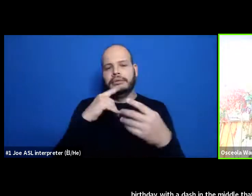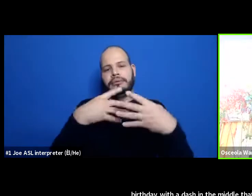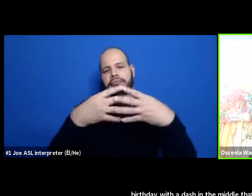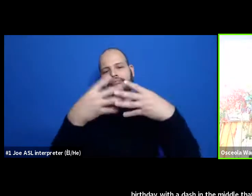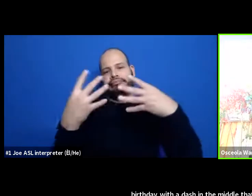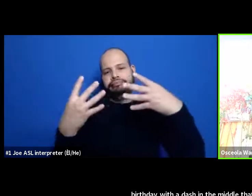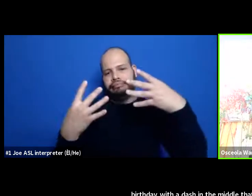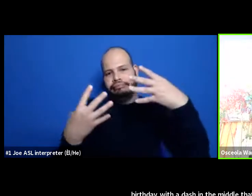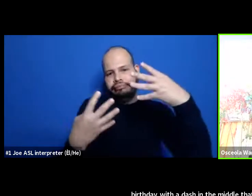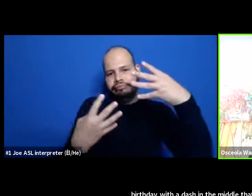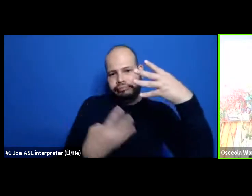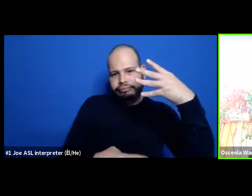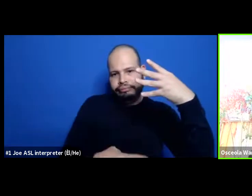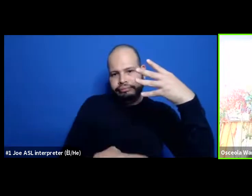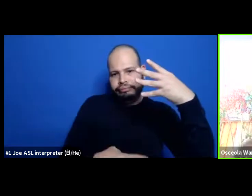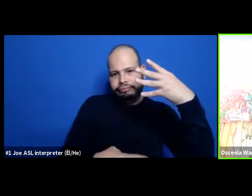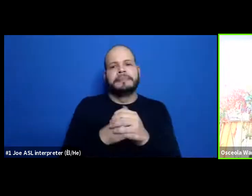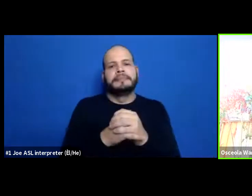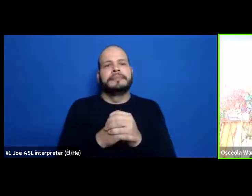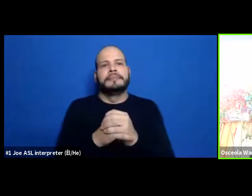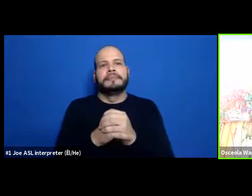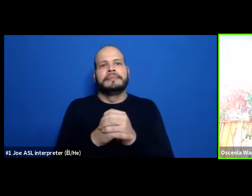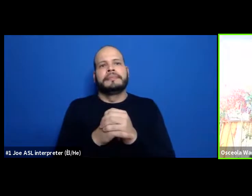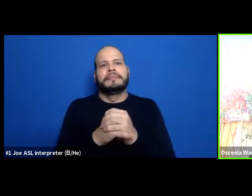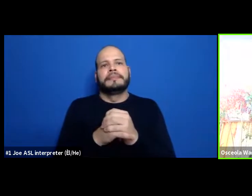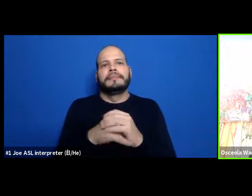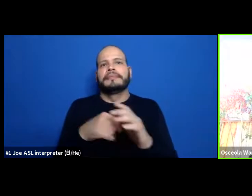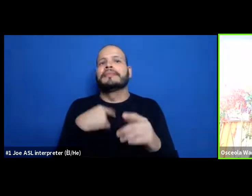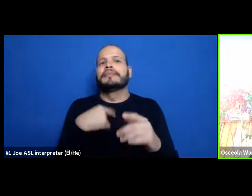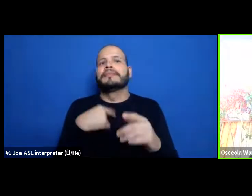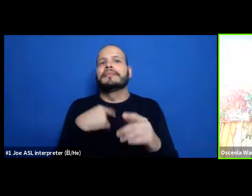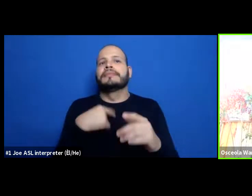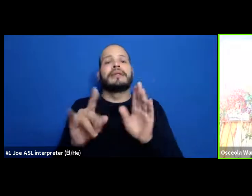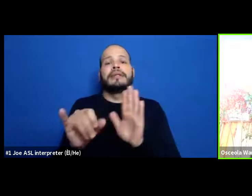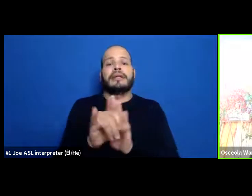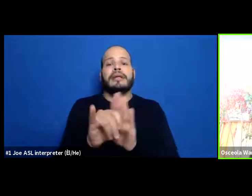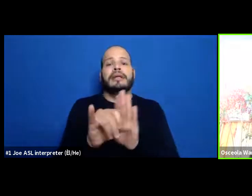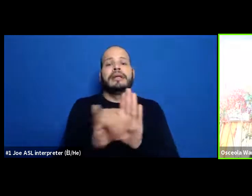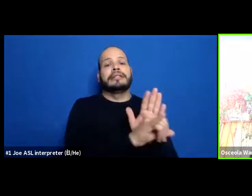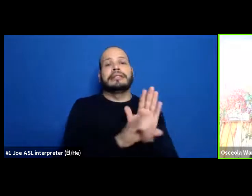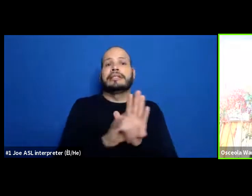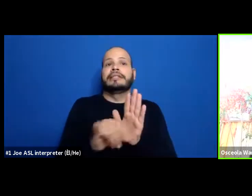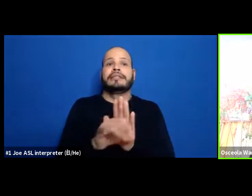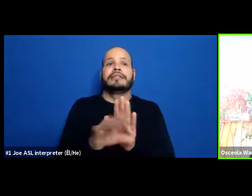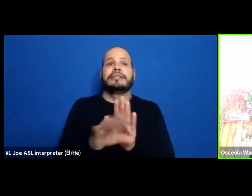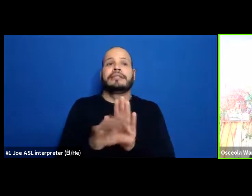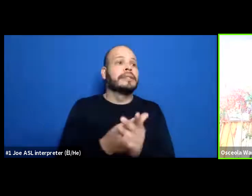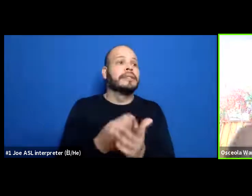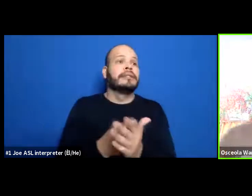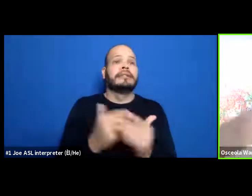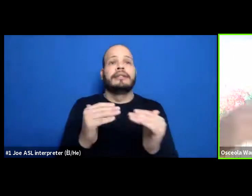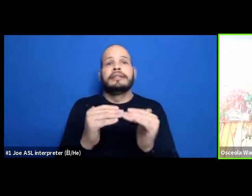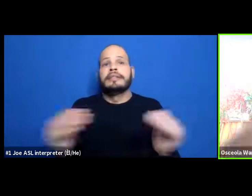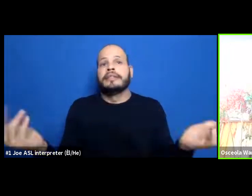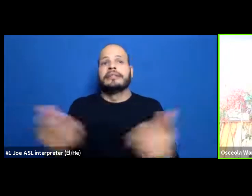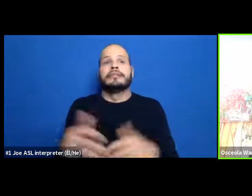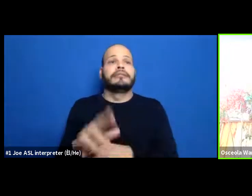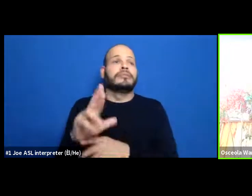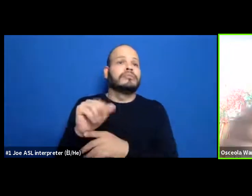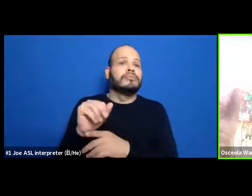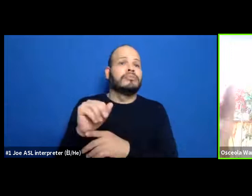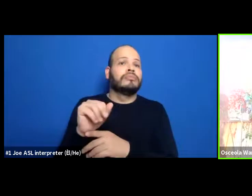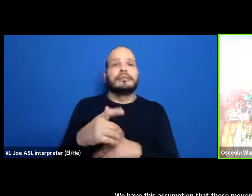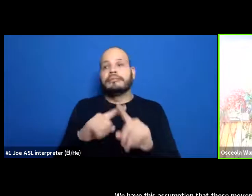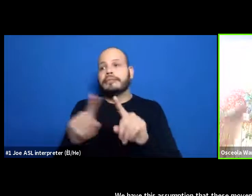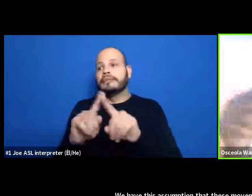is worthless, or that it's something that needs to be fundamentally changed. So if you cannot accept or love that part of yourself, how could you love another? Well,